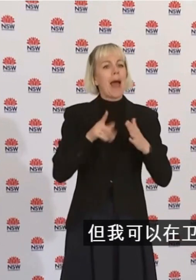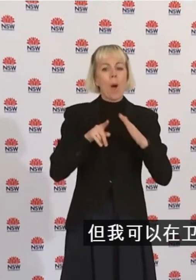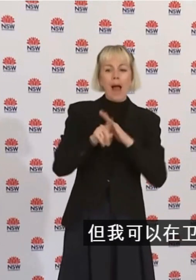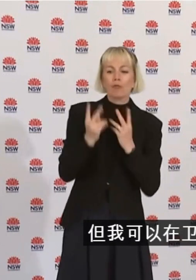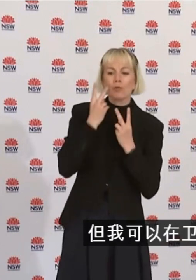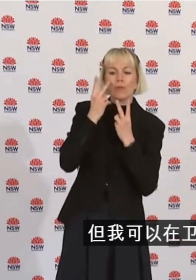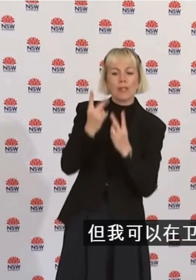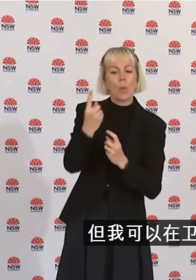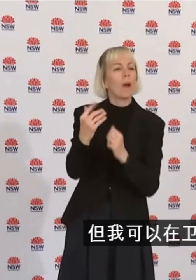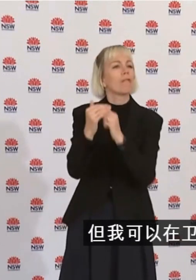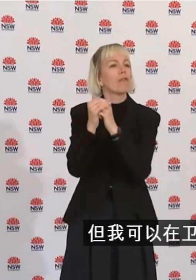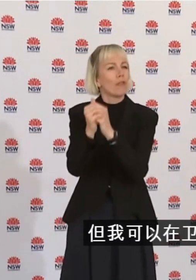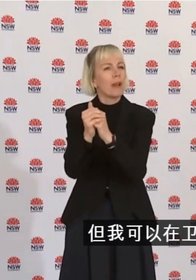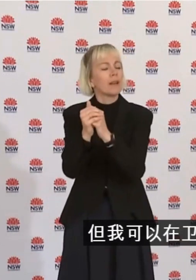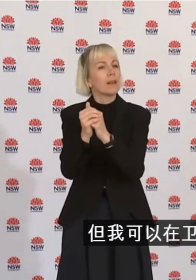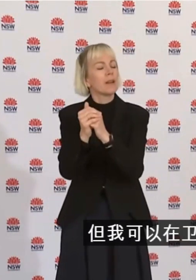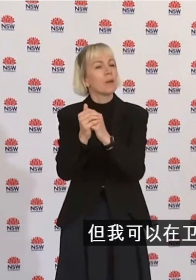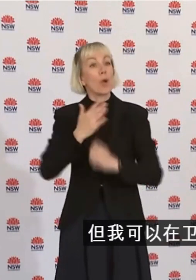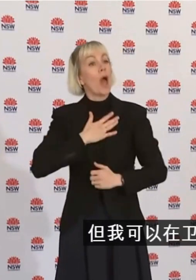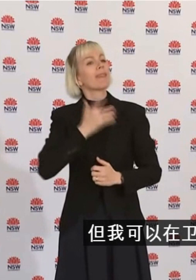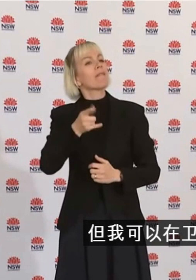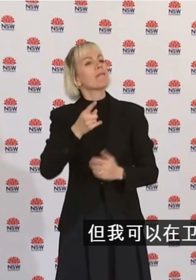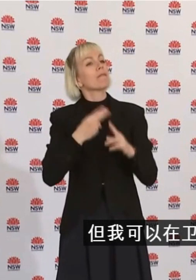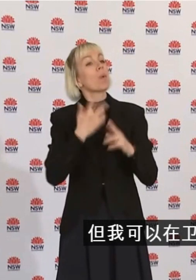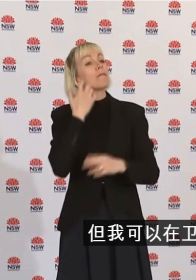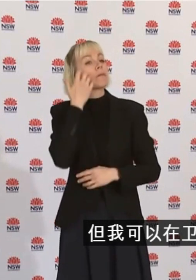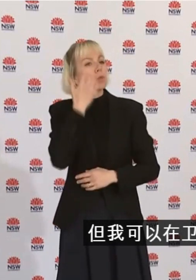you. But can I stress this? Under the health orders,